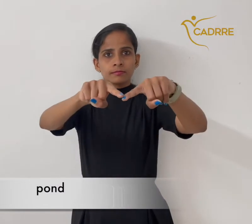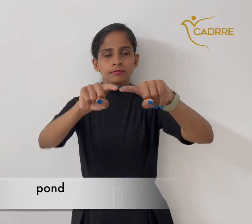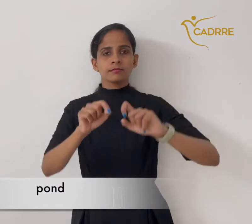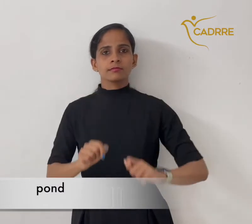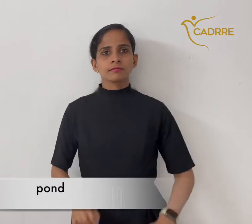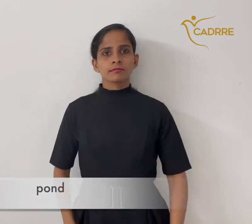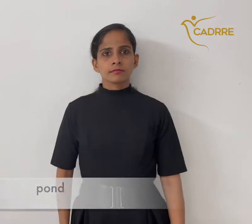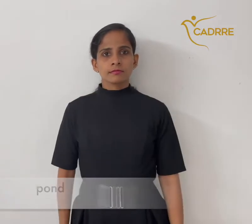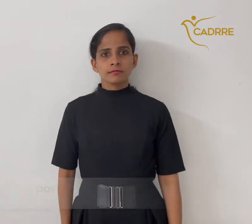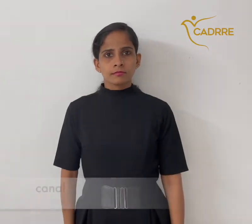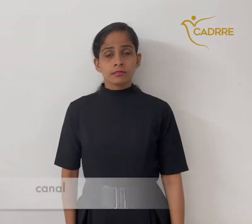Pond,